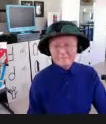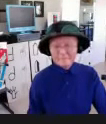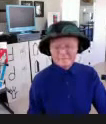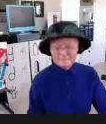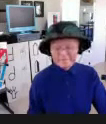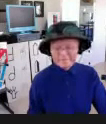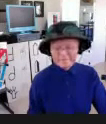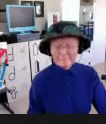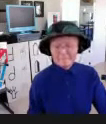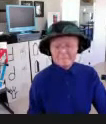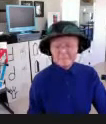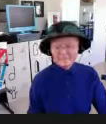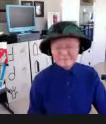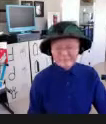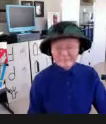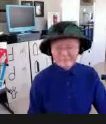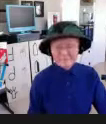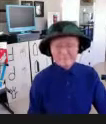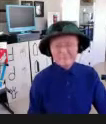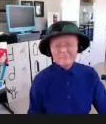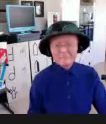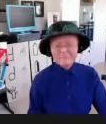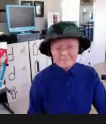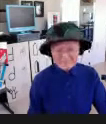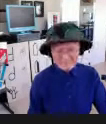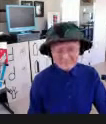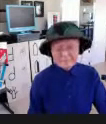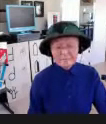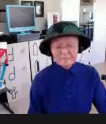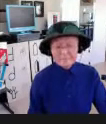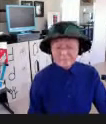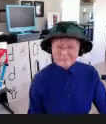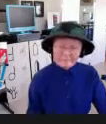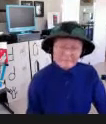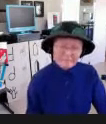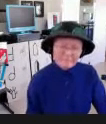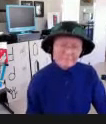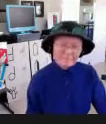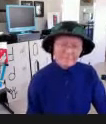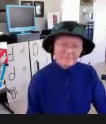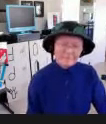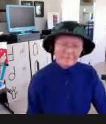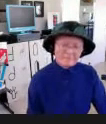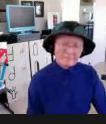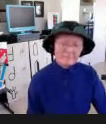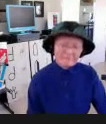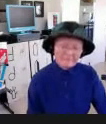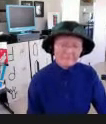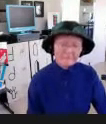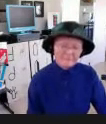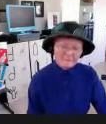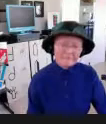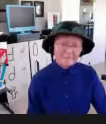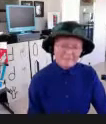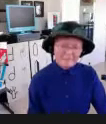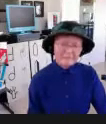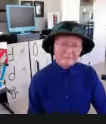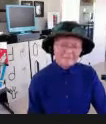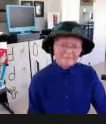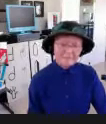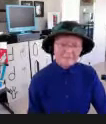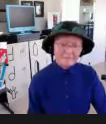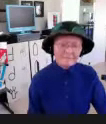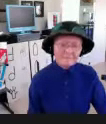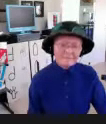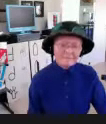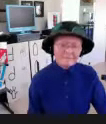those languages, and some of them still have to be clipped. And the other languages are in progress. So right now we have a few